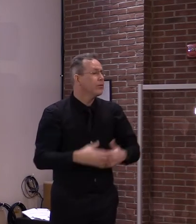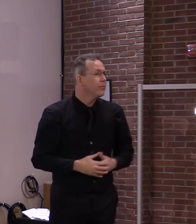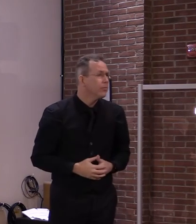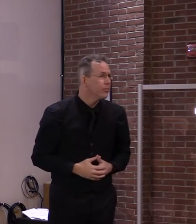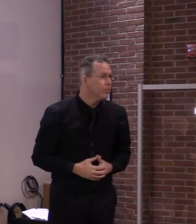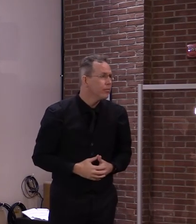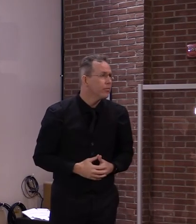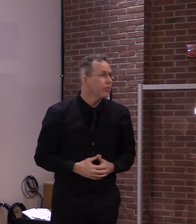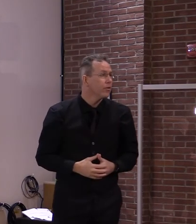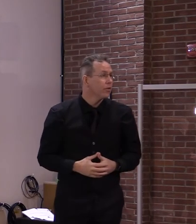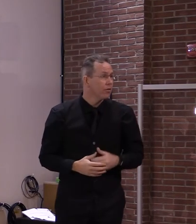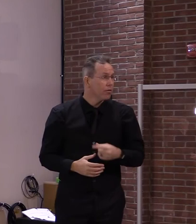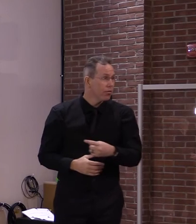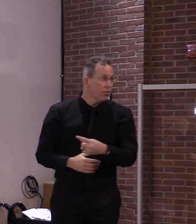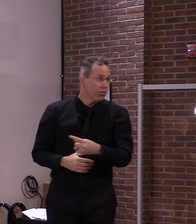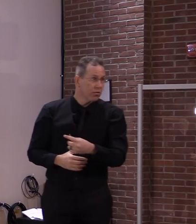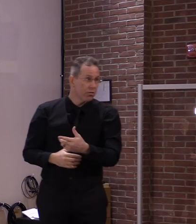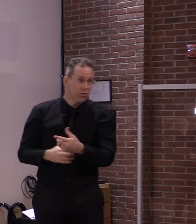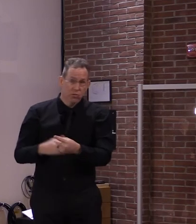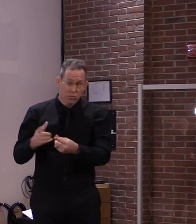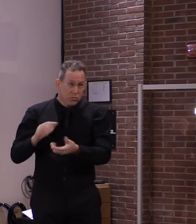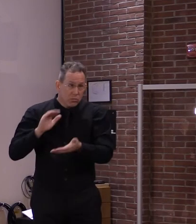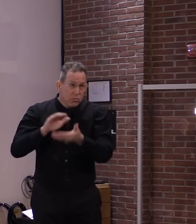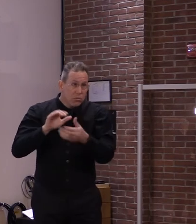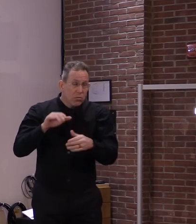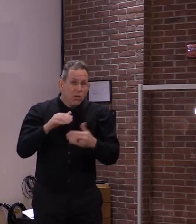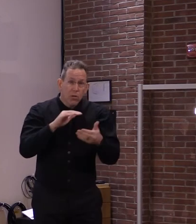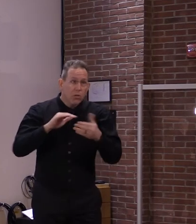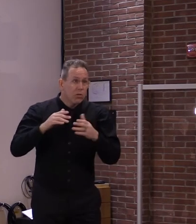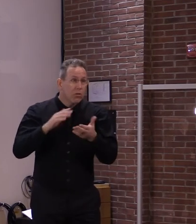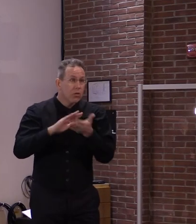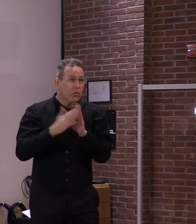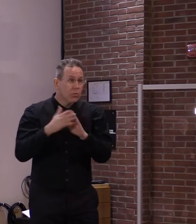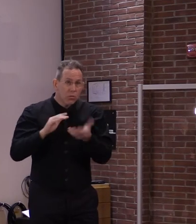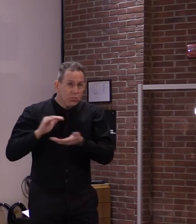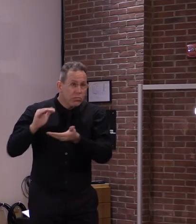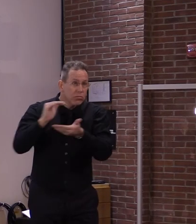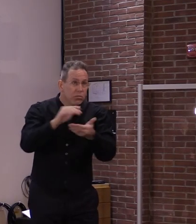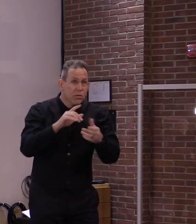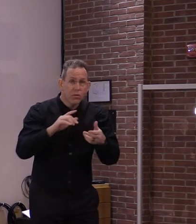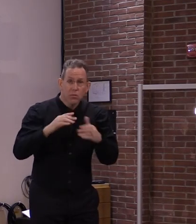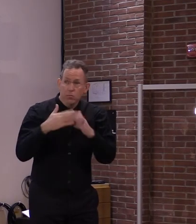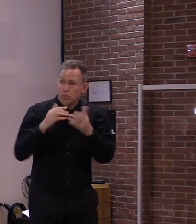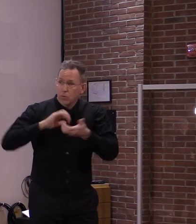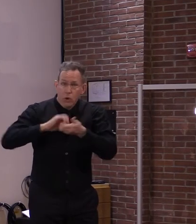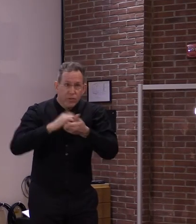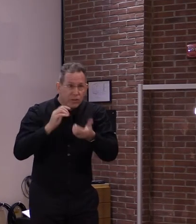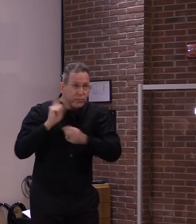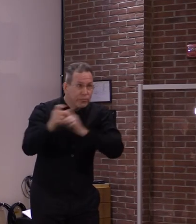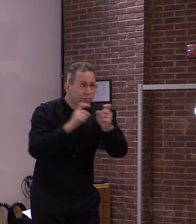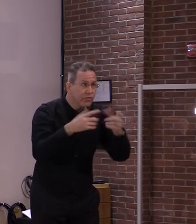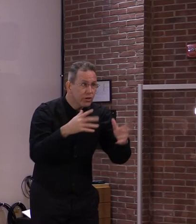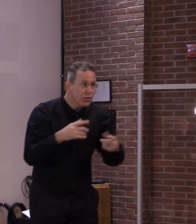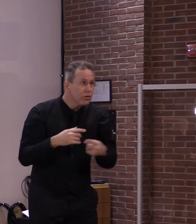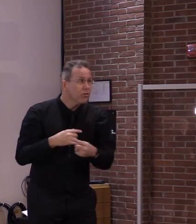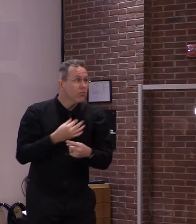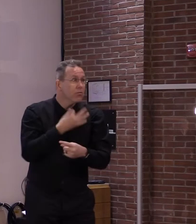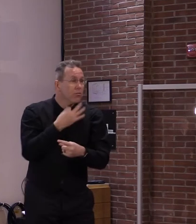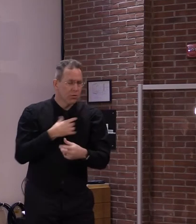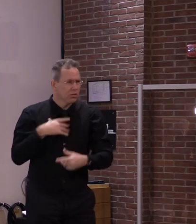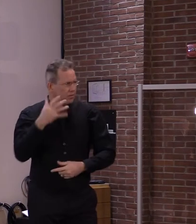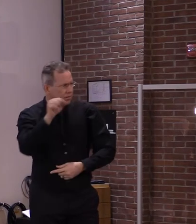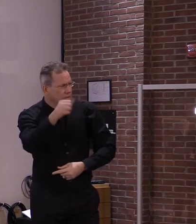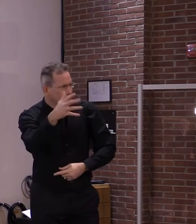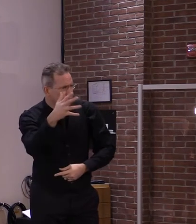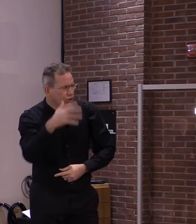local partners yeah they have and in some cases already delivered the homebound uh yeah let me just